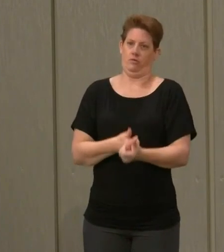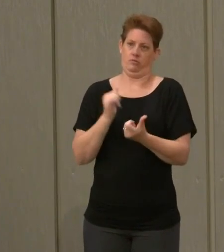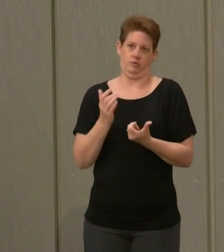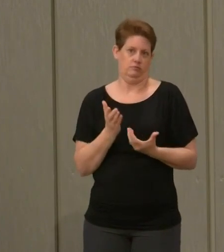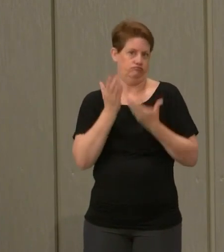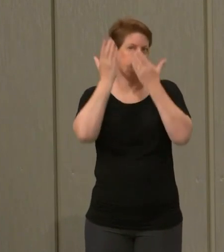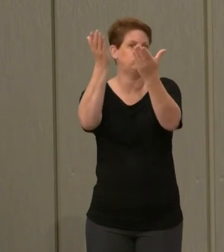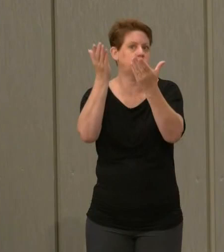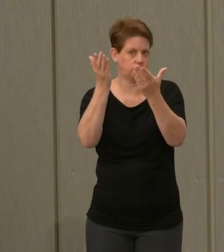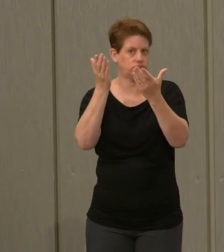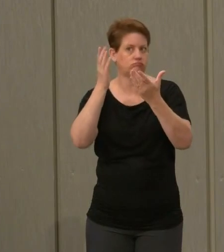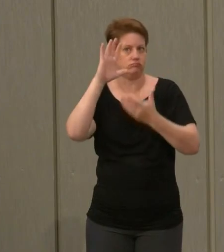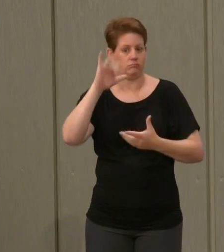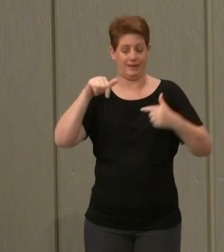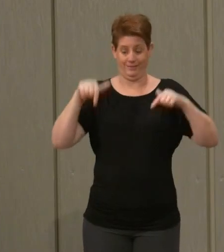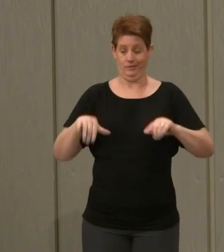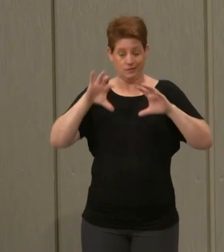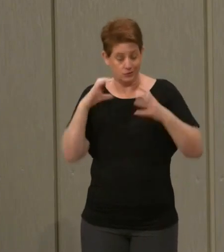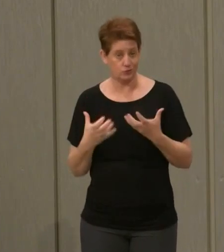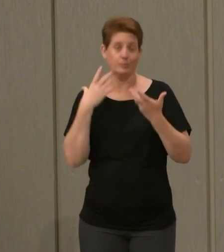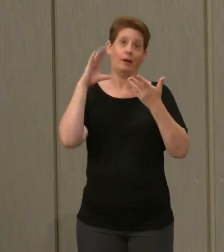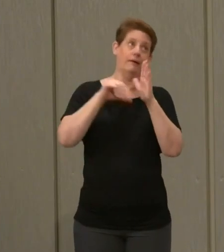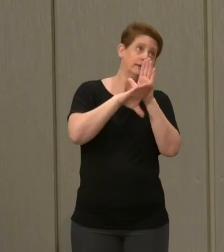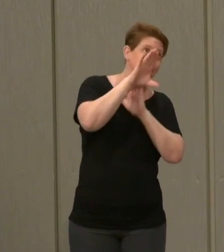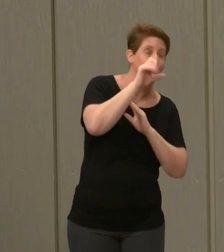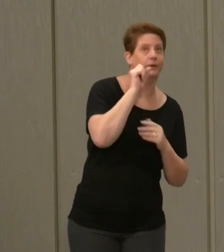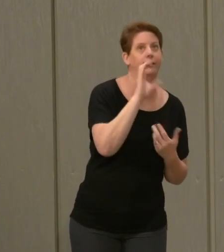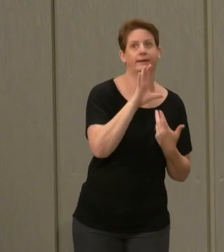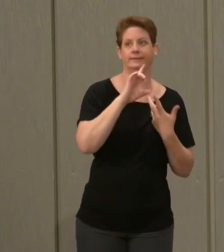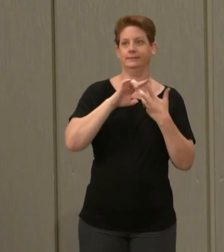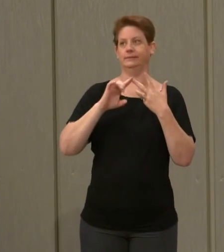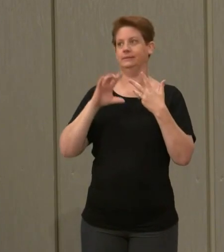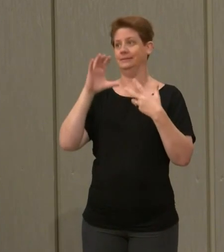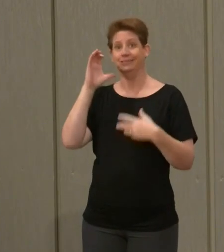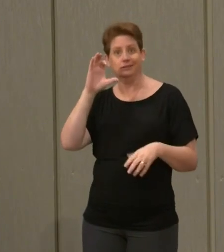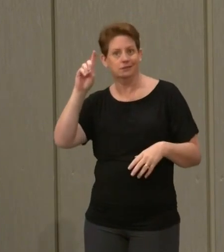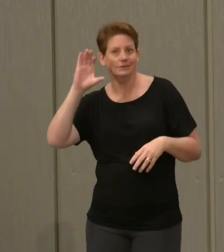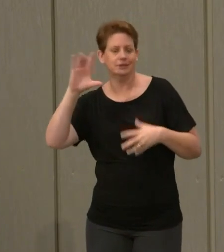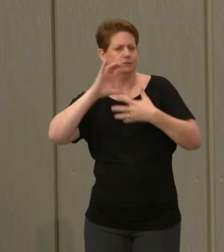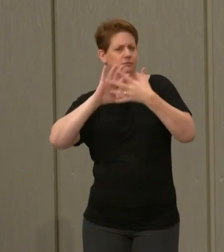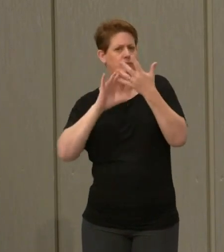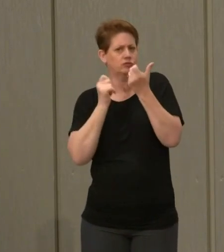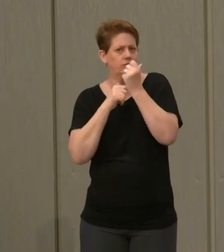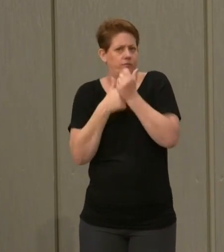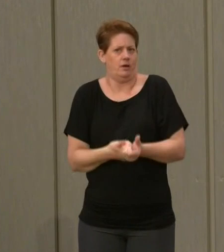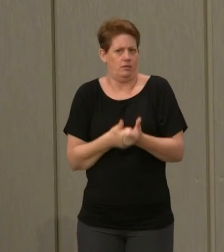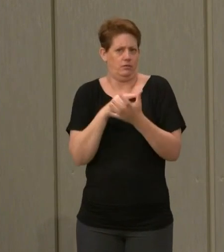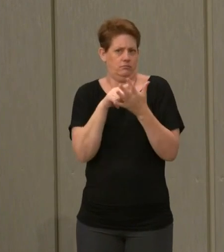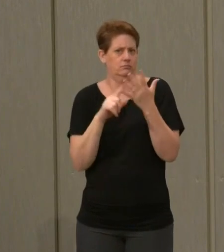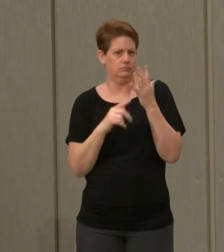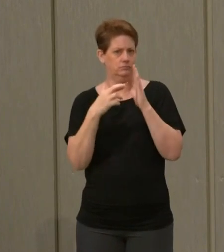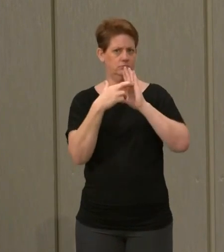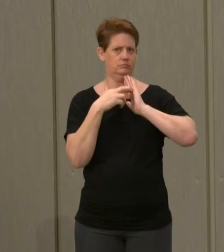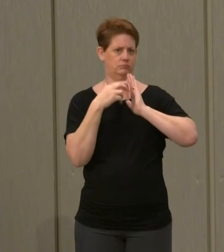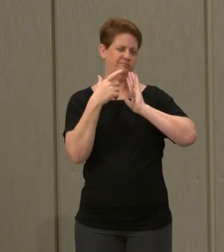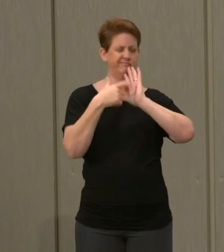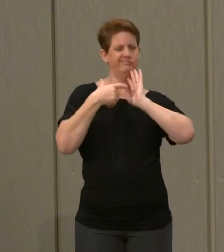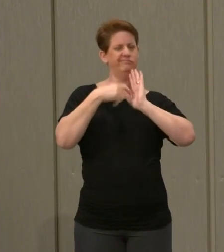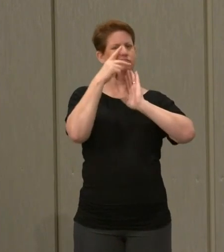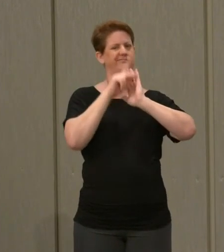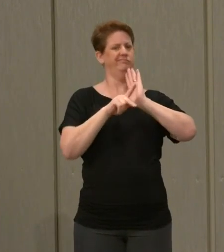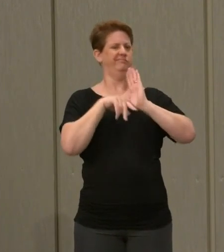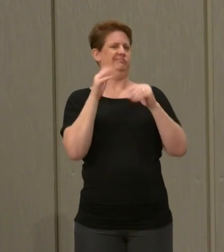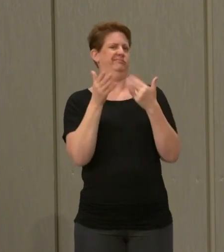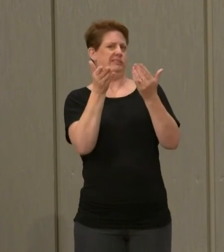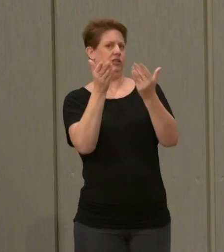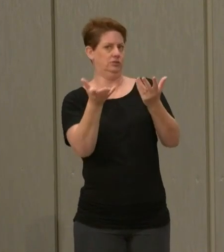been issued by this group, by Accelerate SC, as well as the CDC and others. But what we're hoping, we want to get back